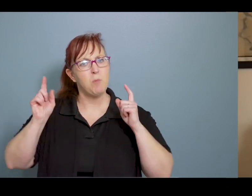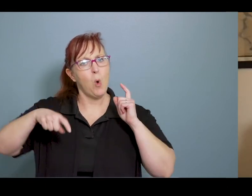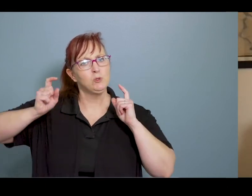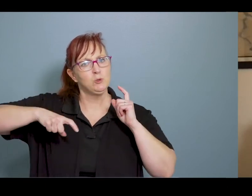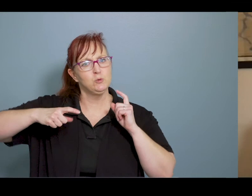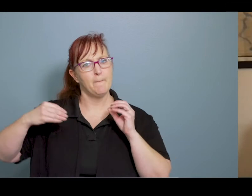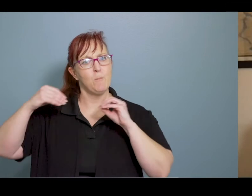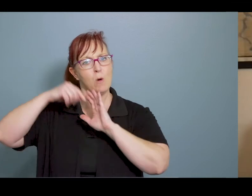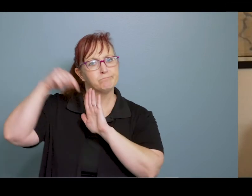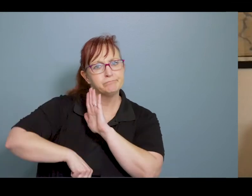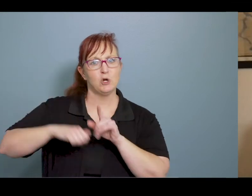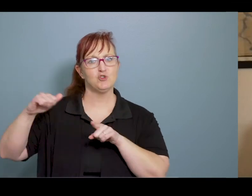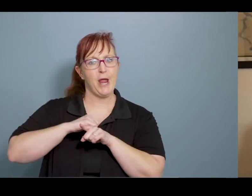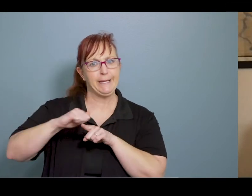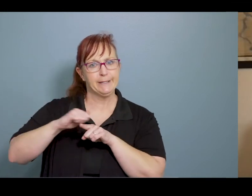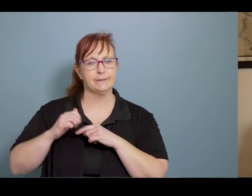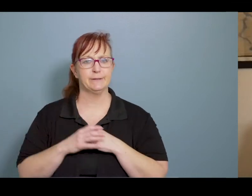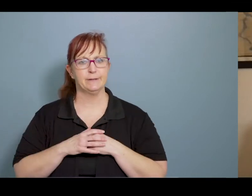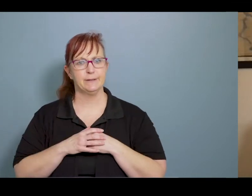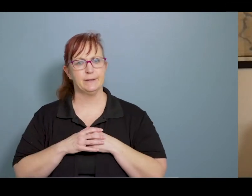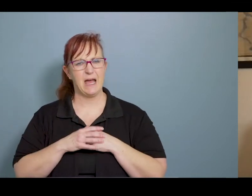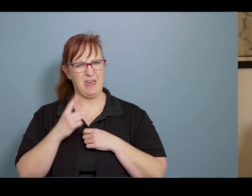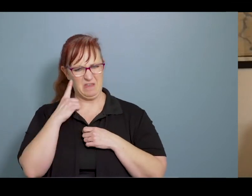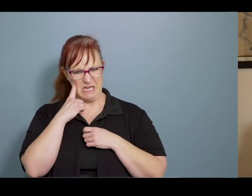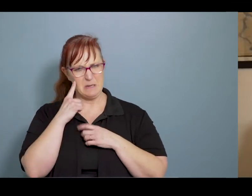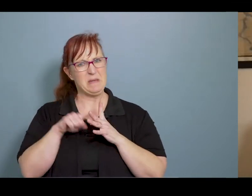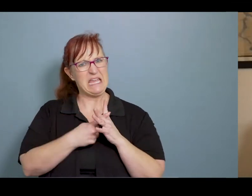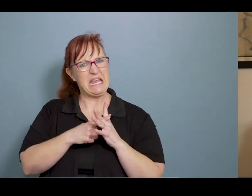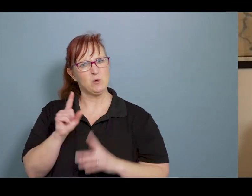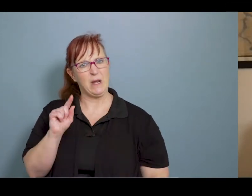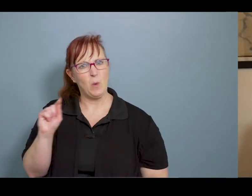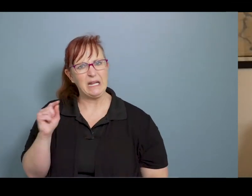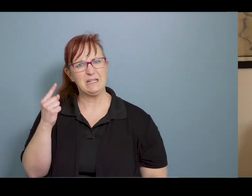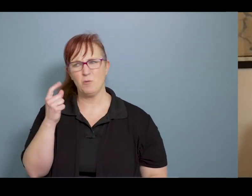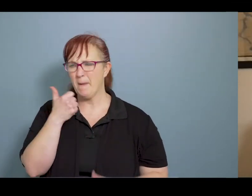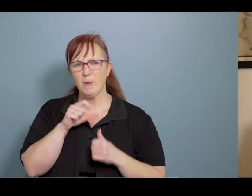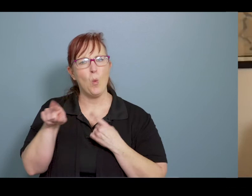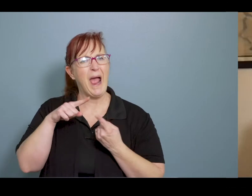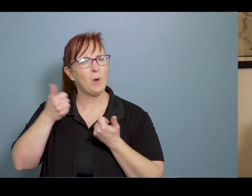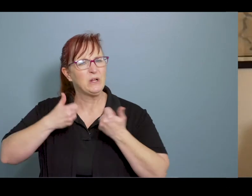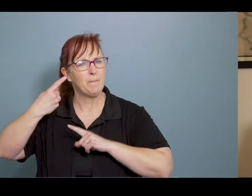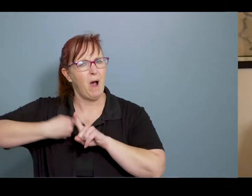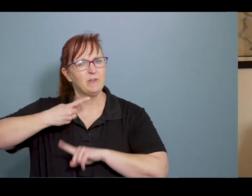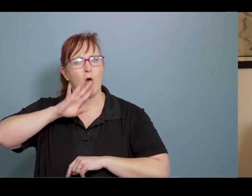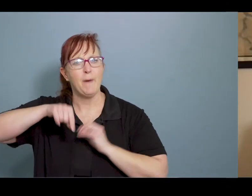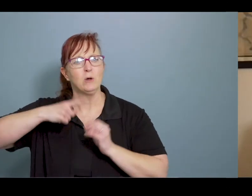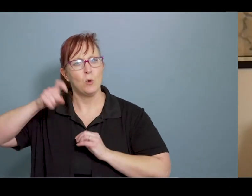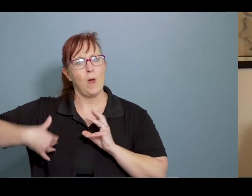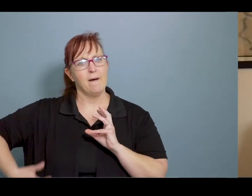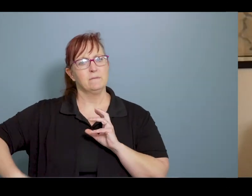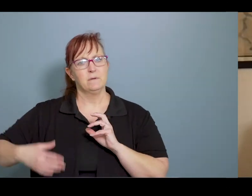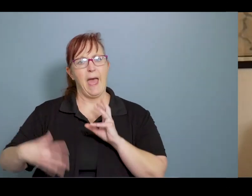during, gosh, I'm trying to think back now if it was early 20 or when it was, but it was a few months back. I'll